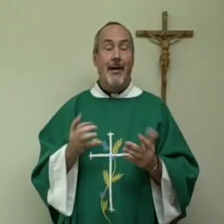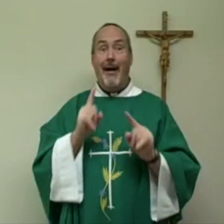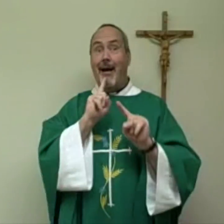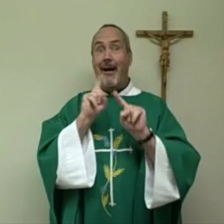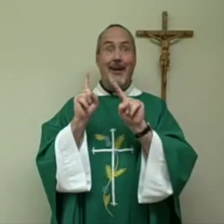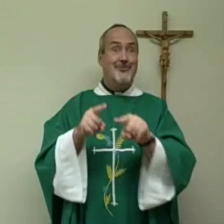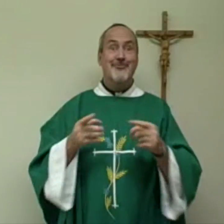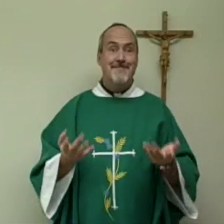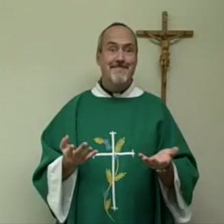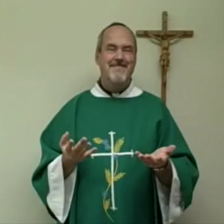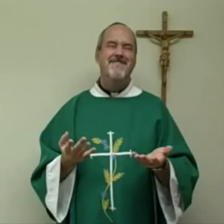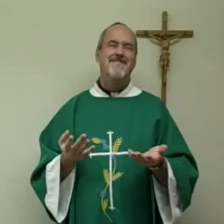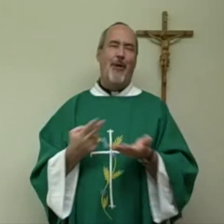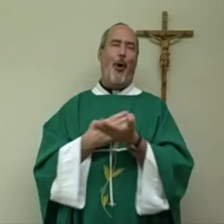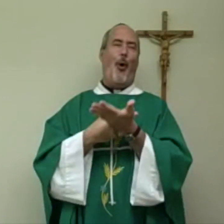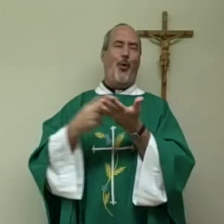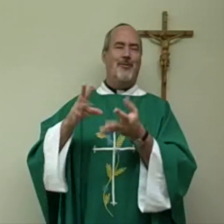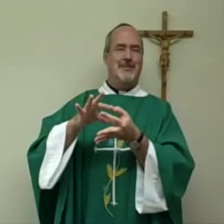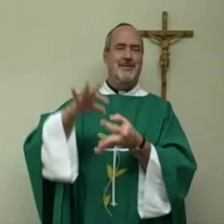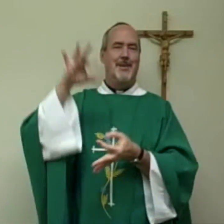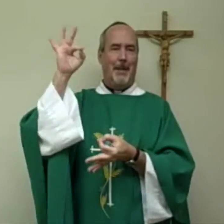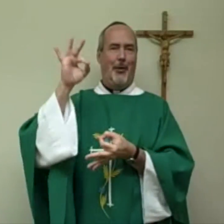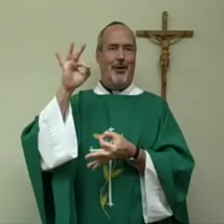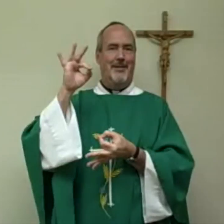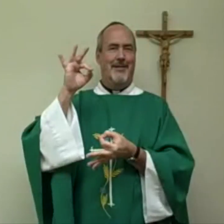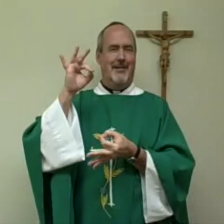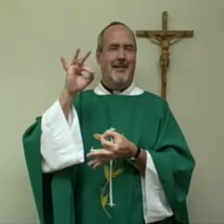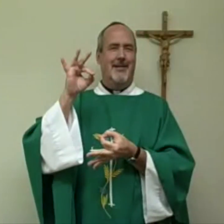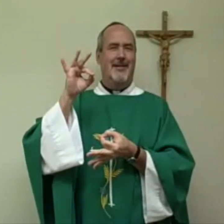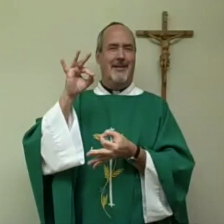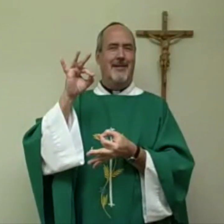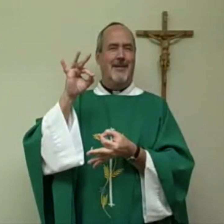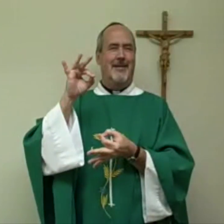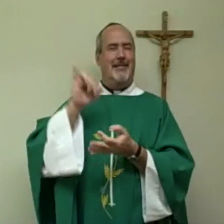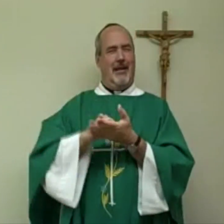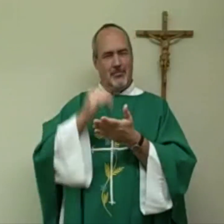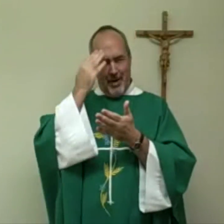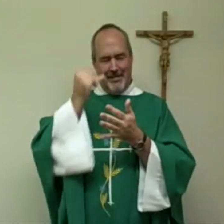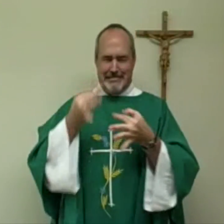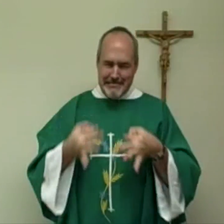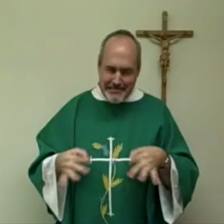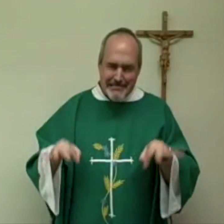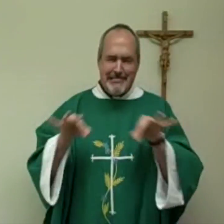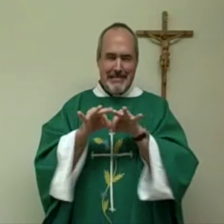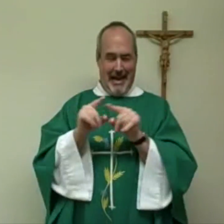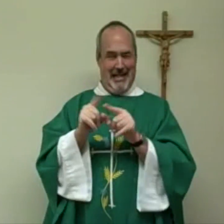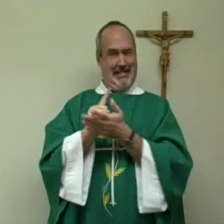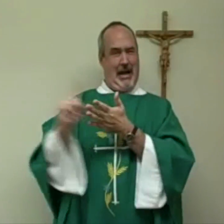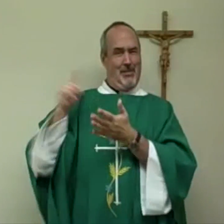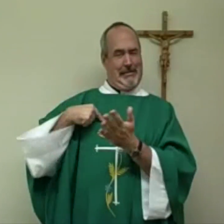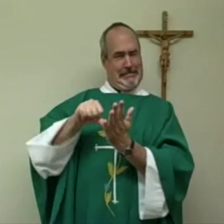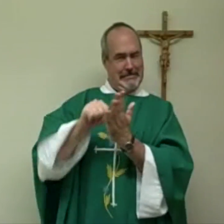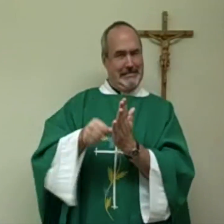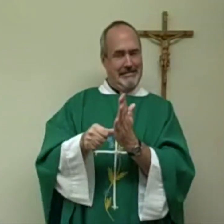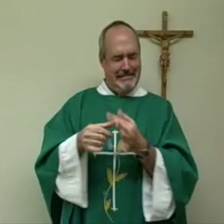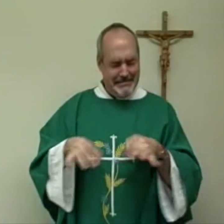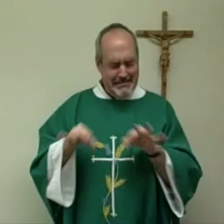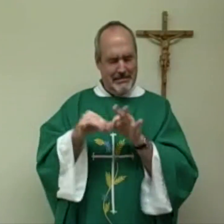faith become stale like that piece of cake? Well, through the Holy Spirit. That's why it is so important, and